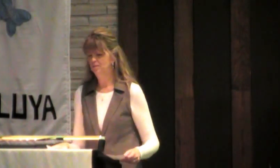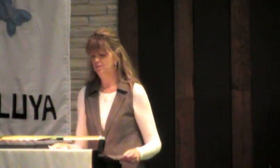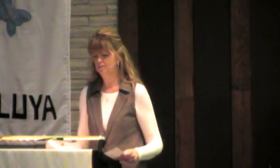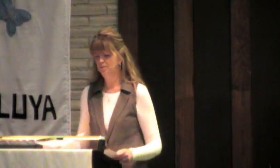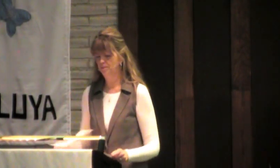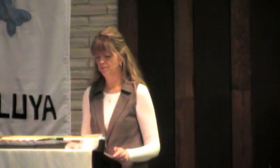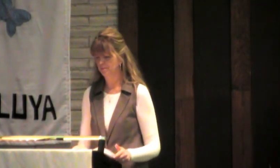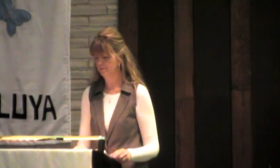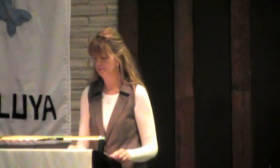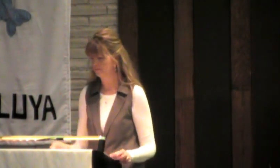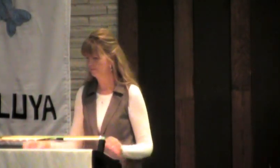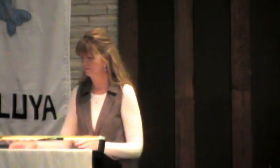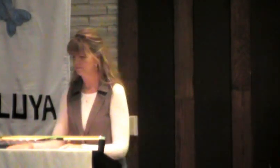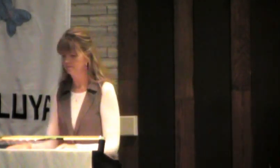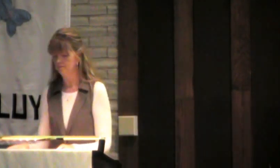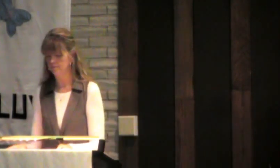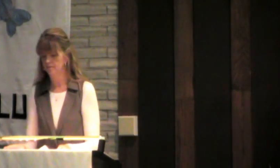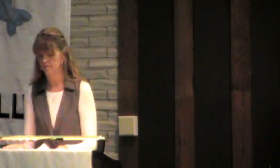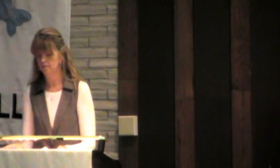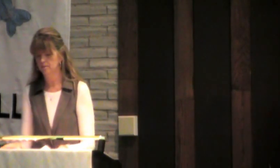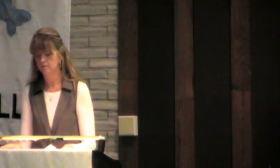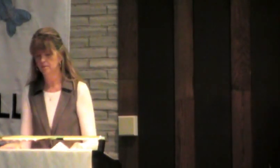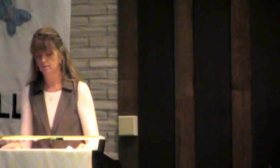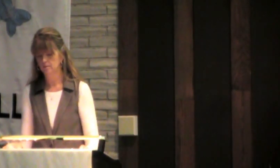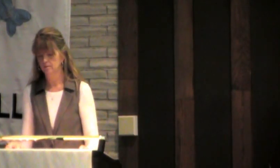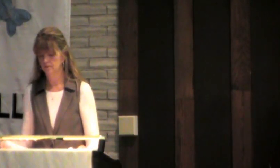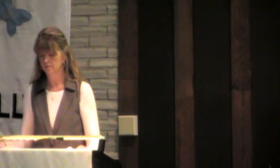chapter 21, verses 4 through 9.